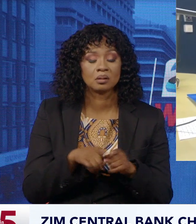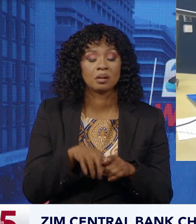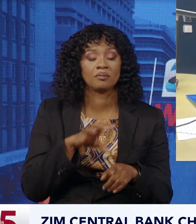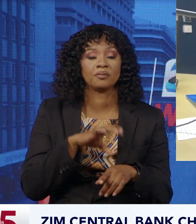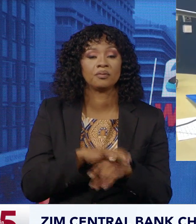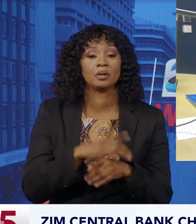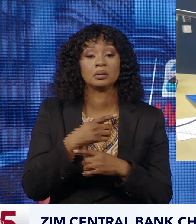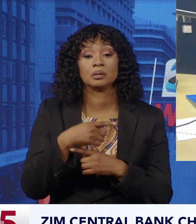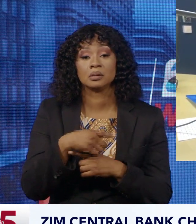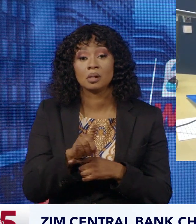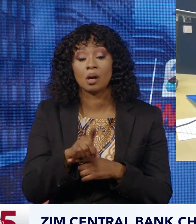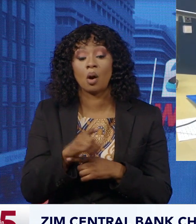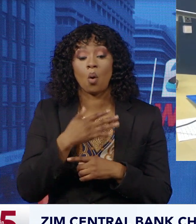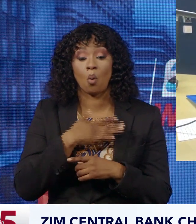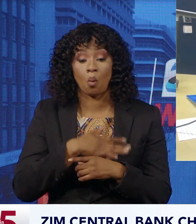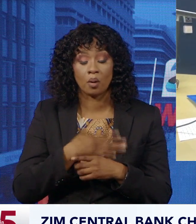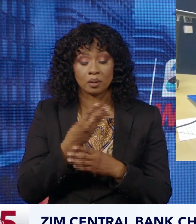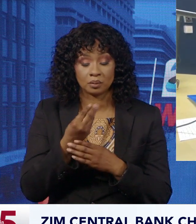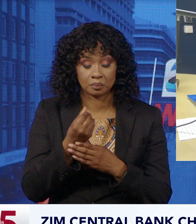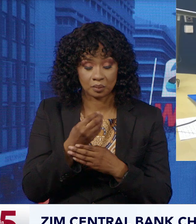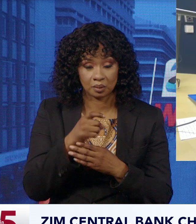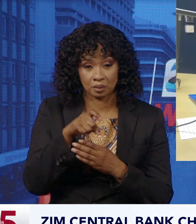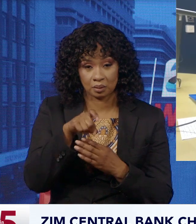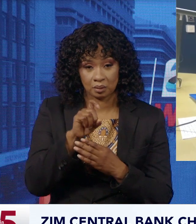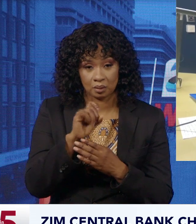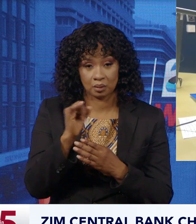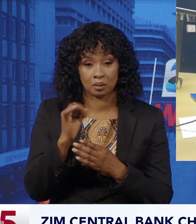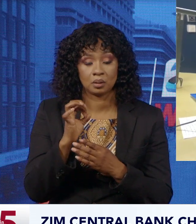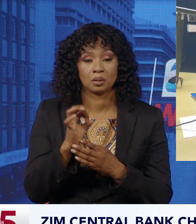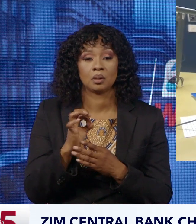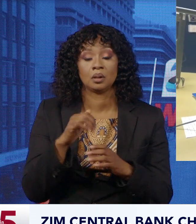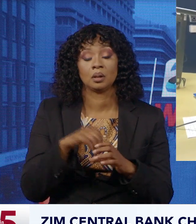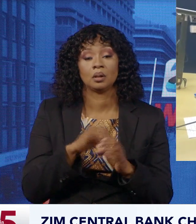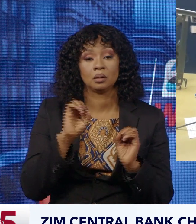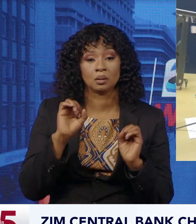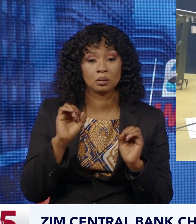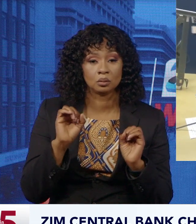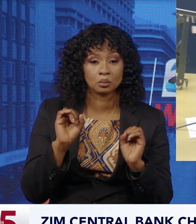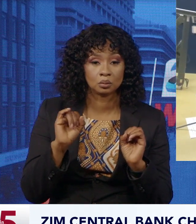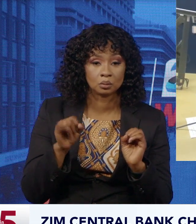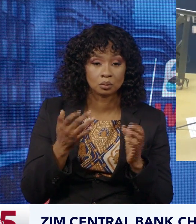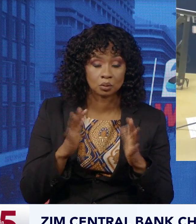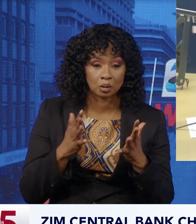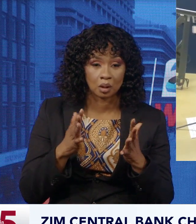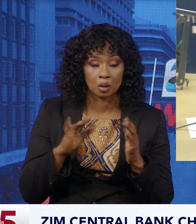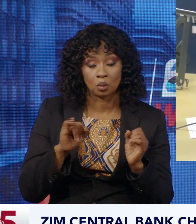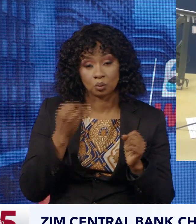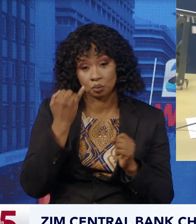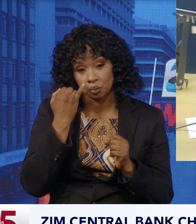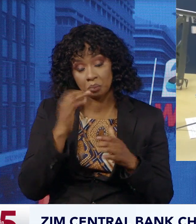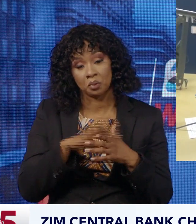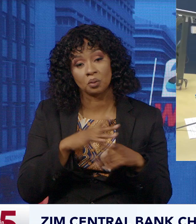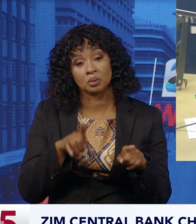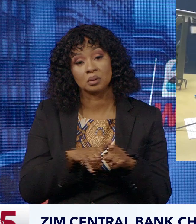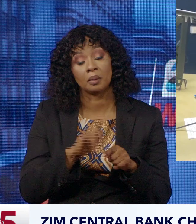where they are looking for ZiG come June, July, because they are also a taxpayer and